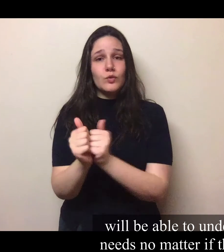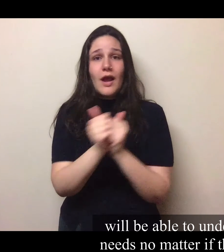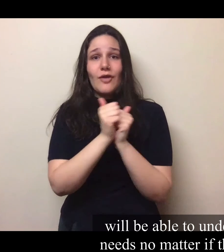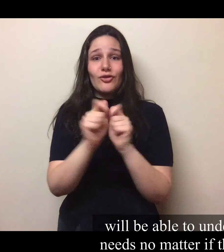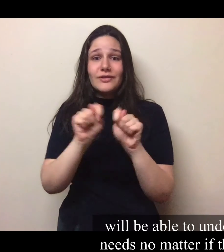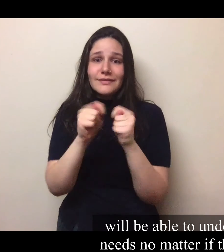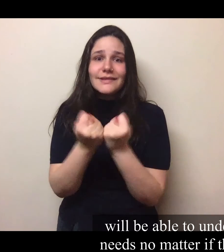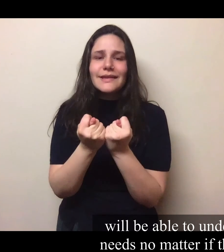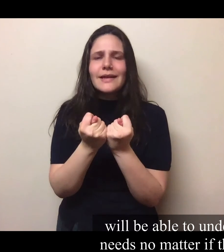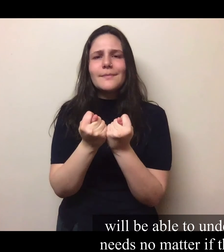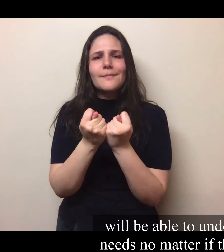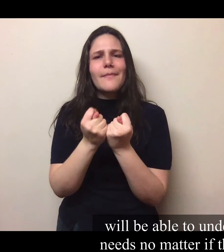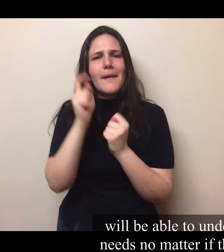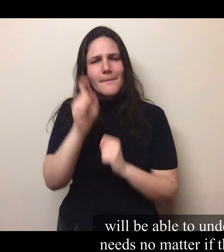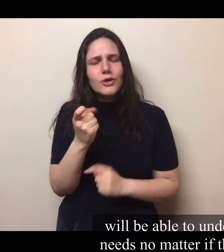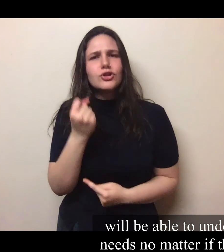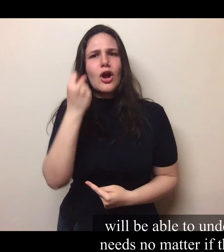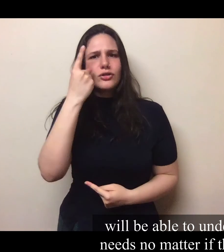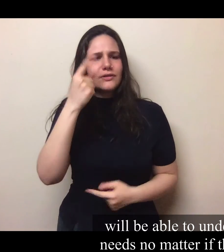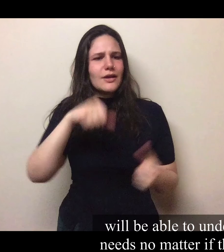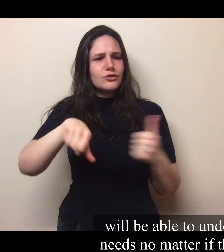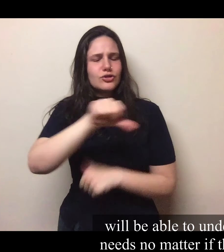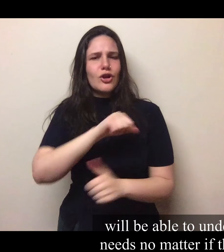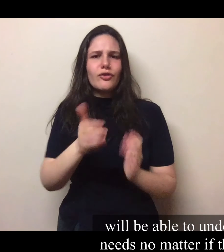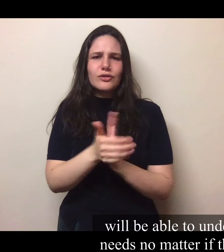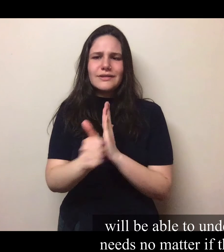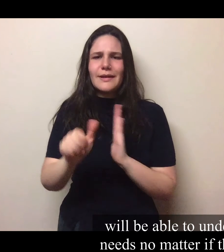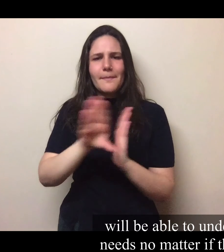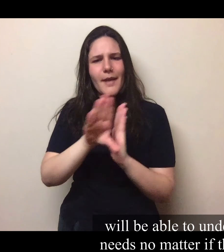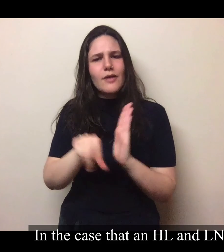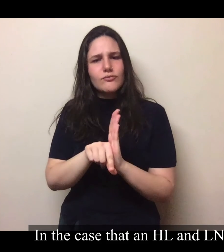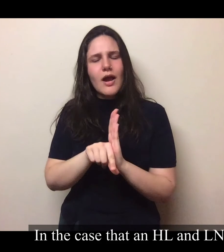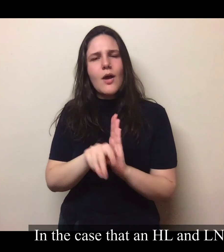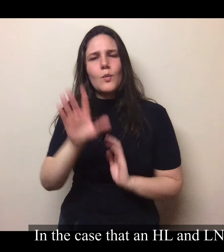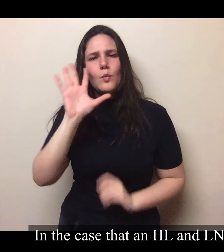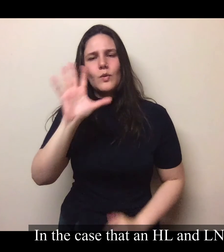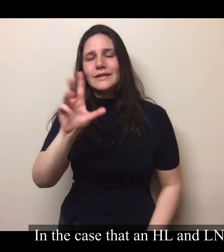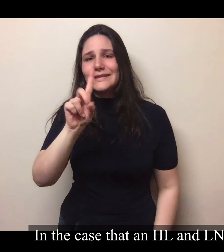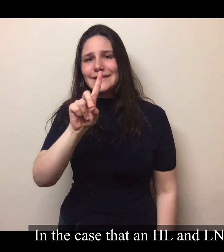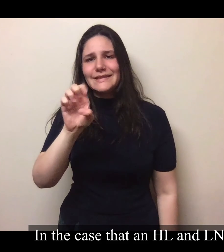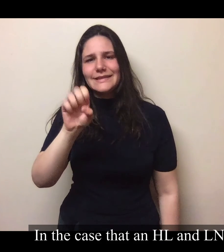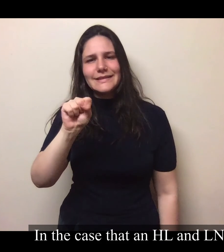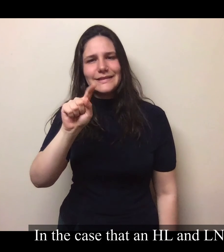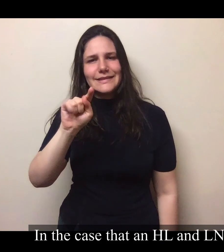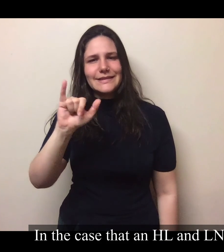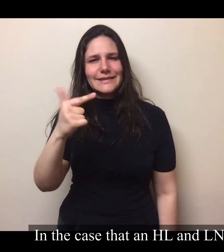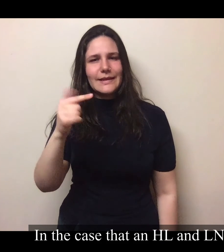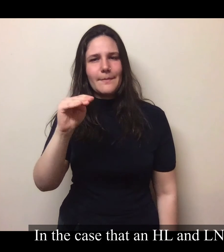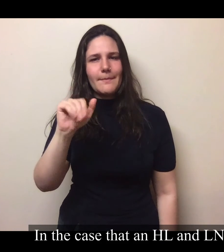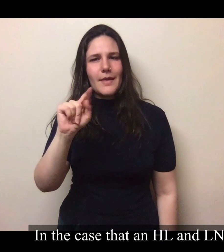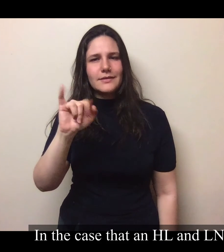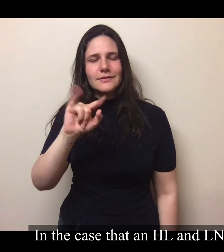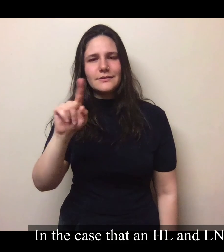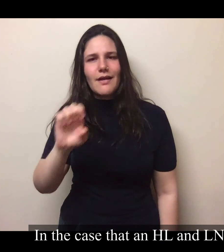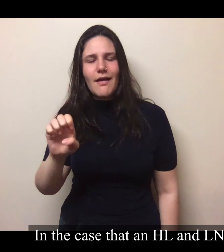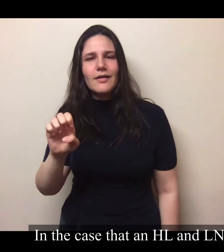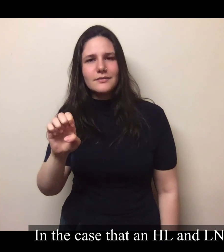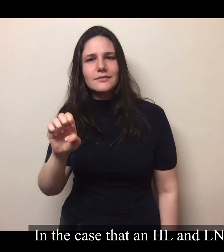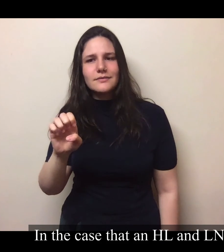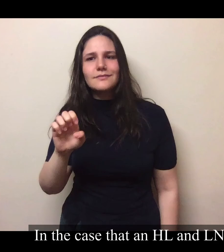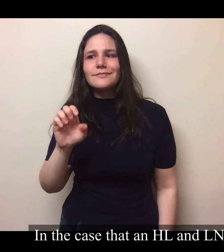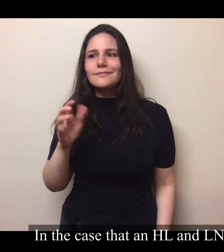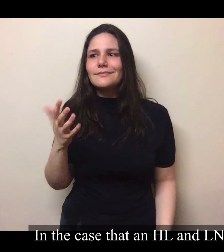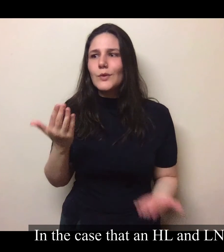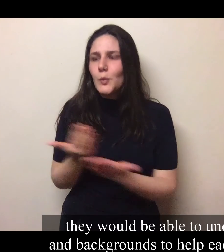needs, no matter if they're a heritage language or second language learner. In the case that these two groups are